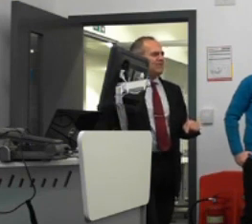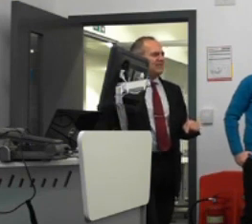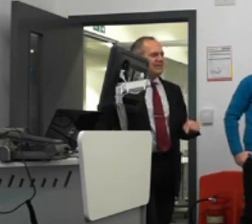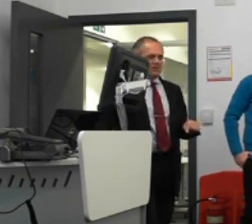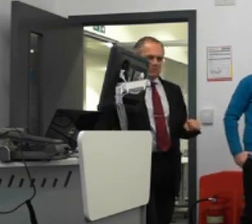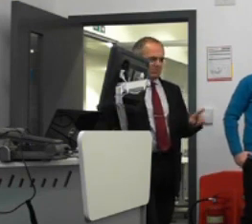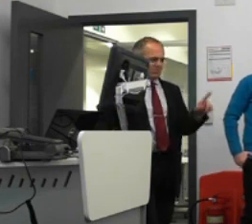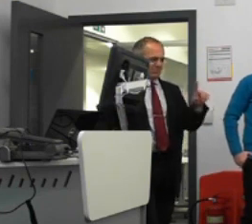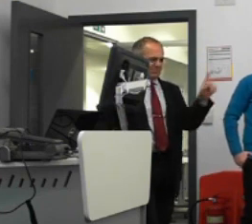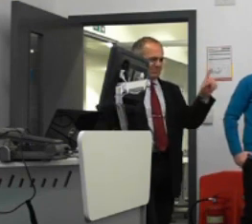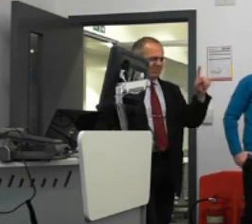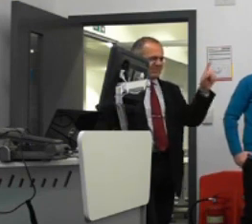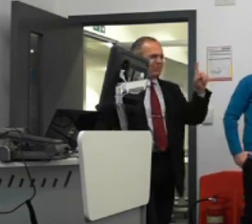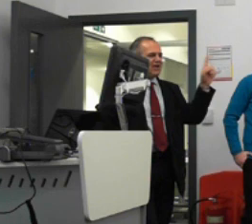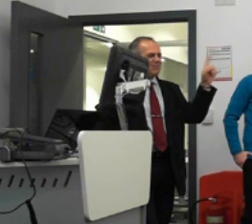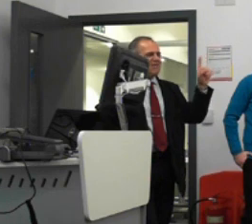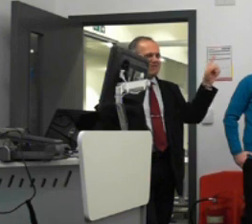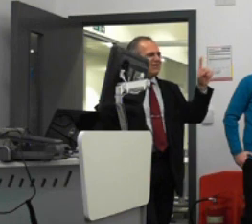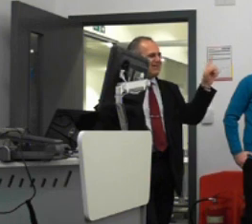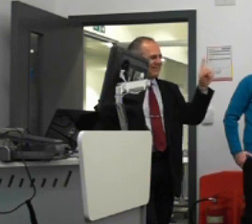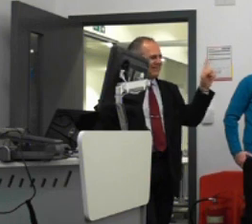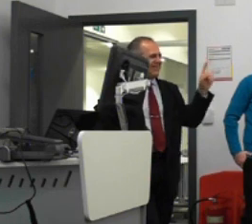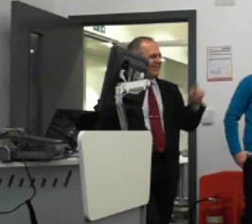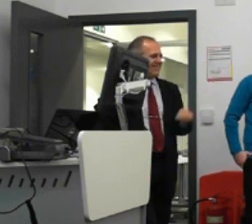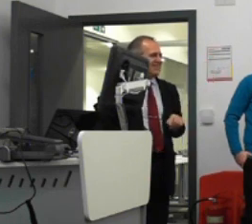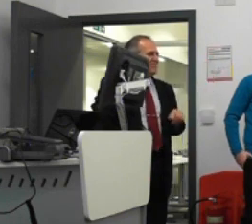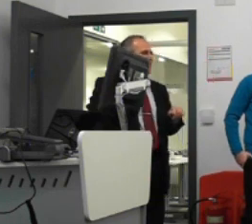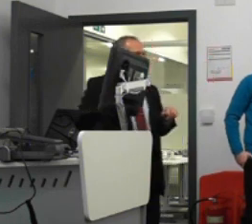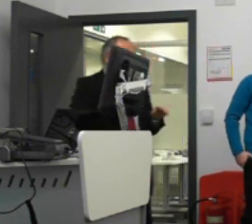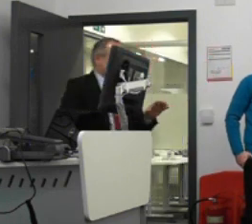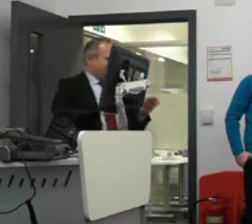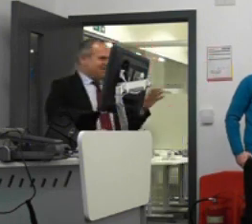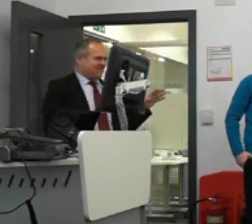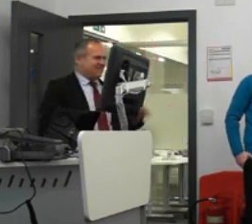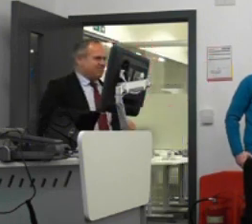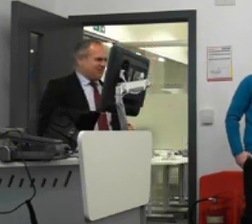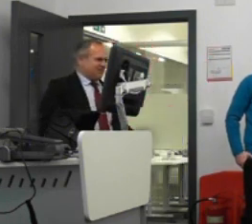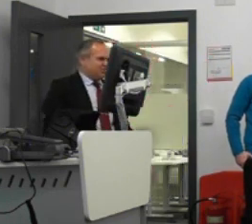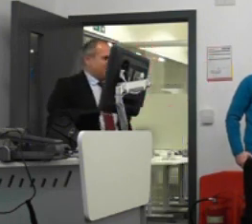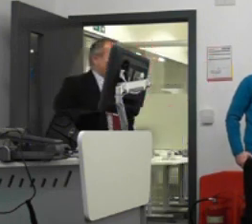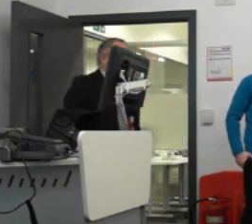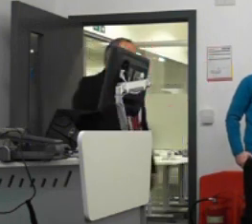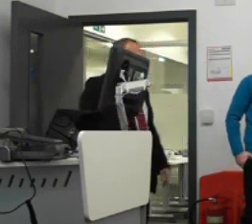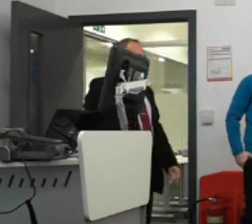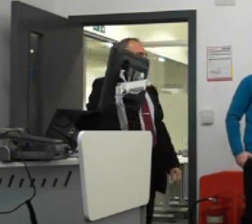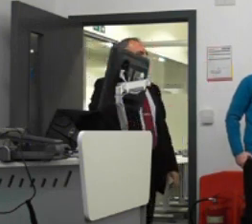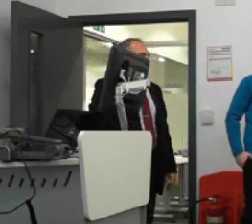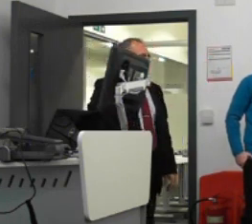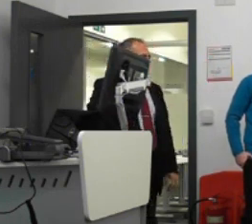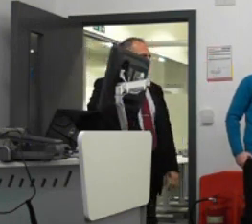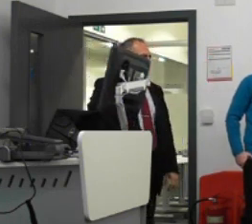look at my finger absolutely no that is this message they were really very tough